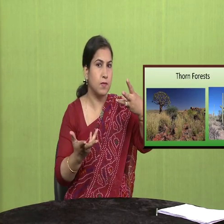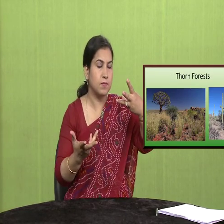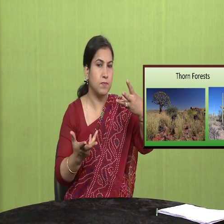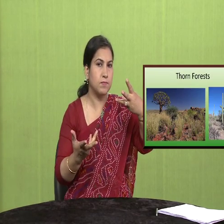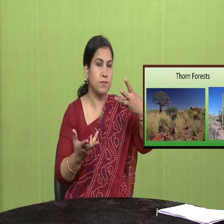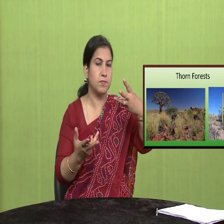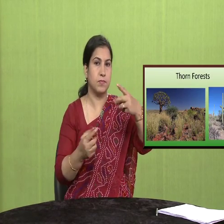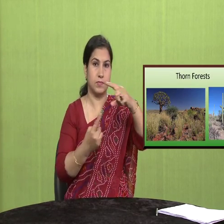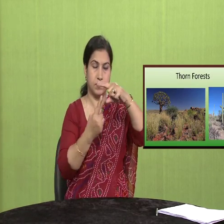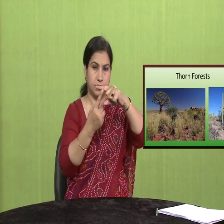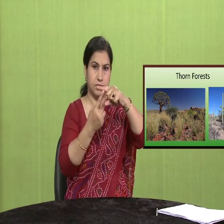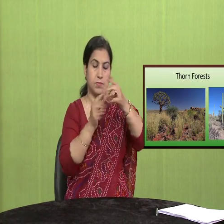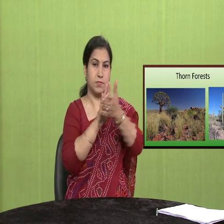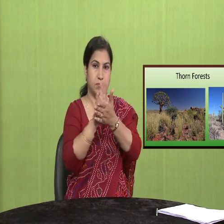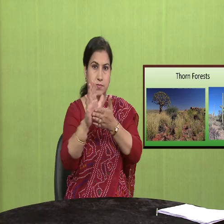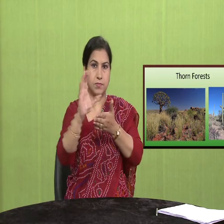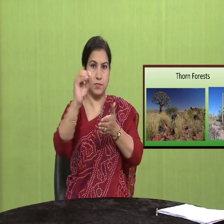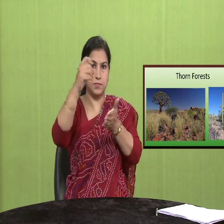thorn forests.